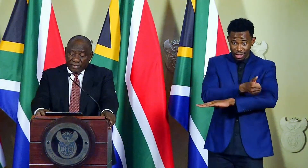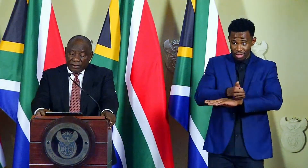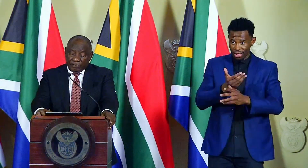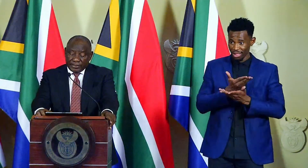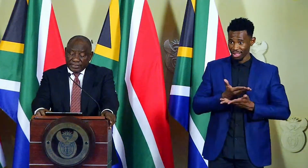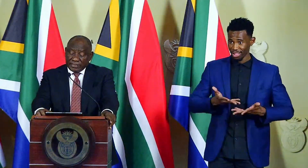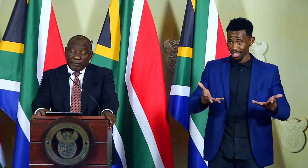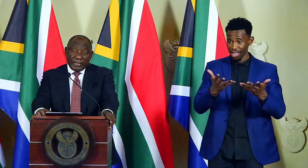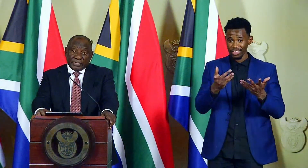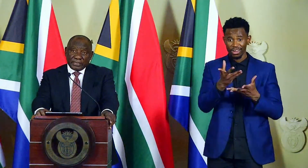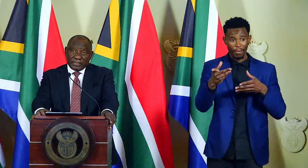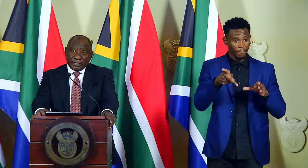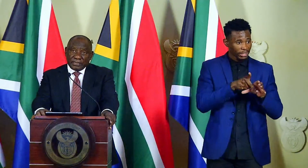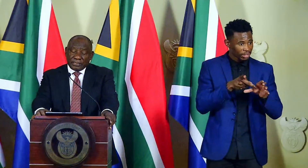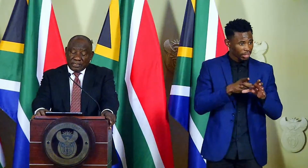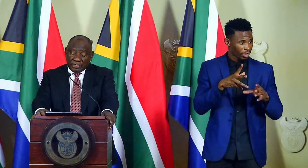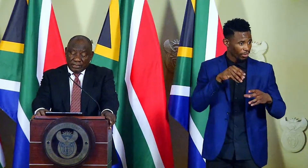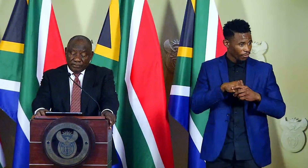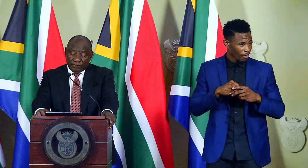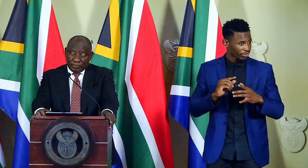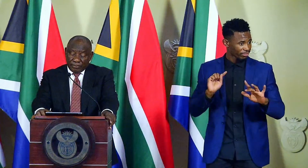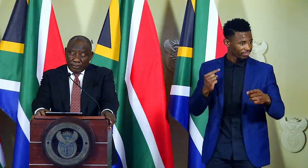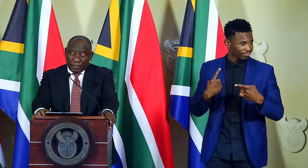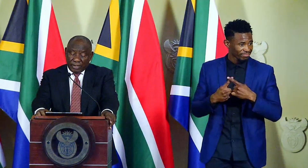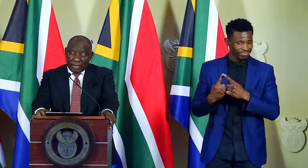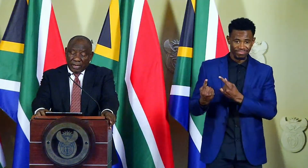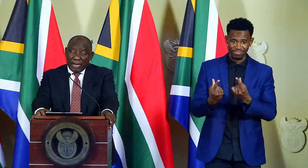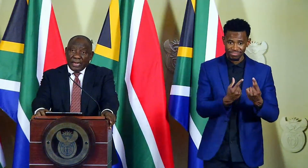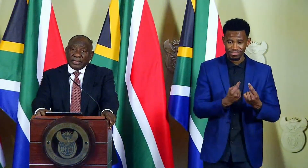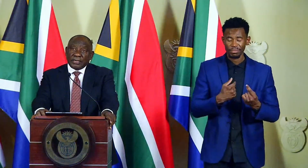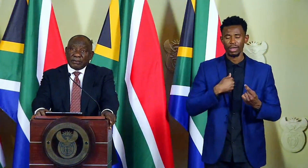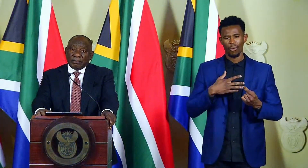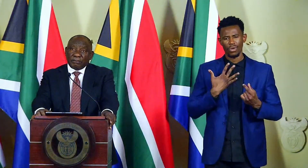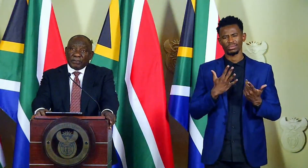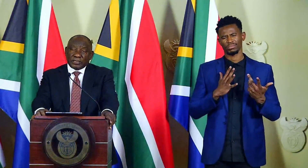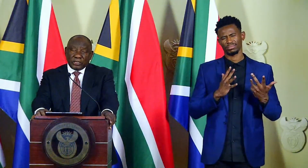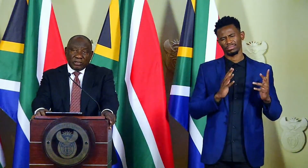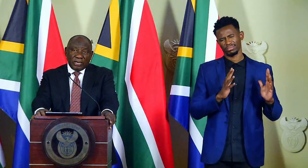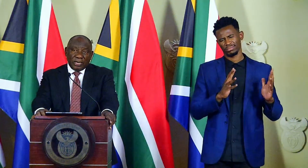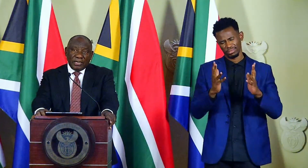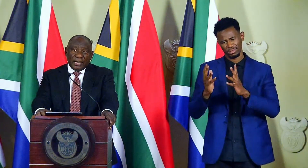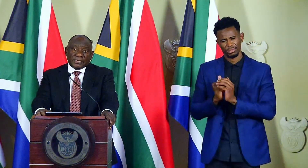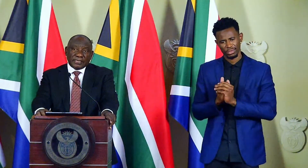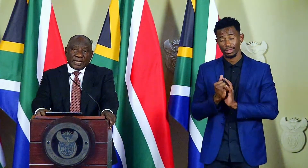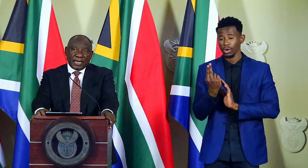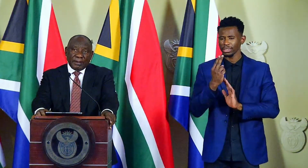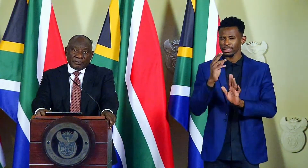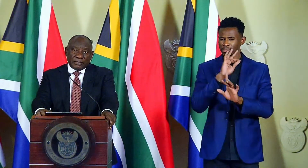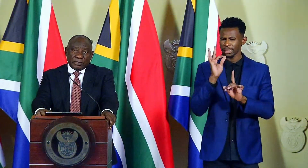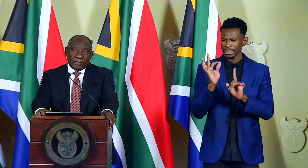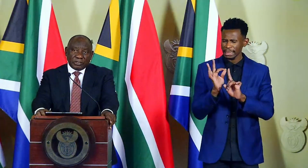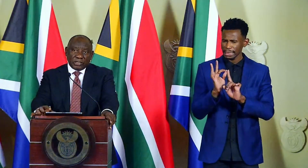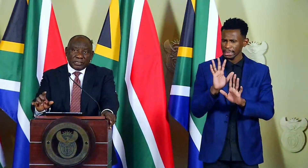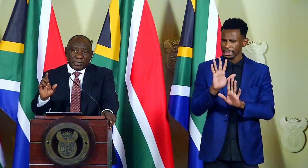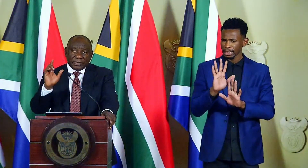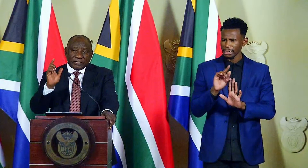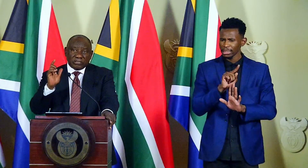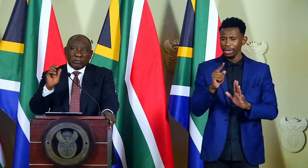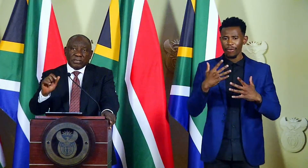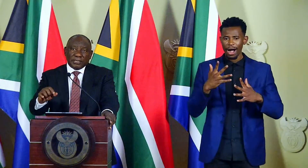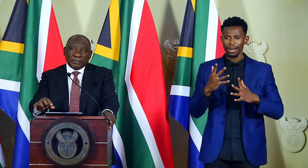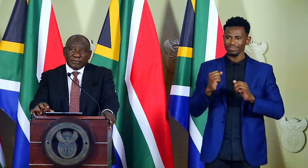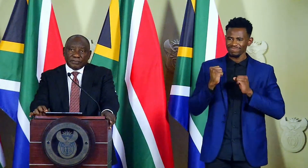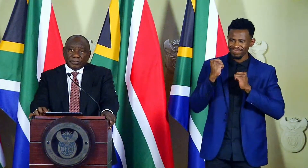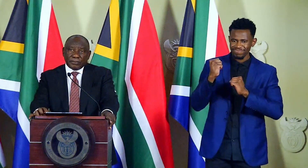have participated in this journey, and particularly as they kept chanting